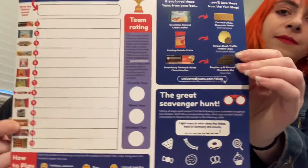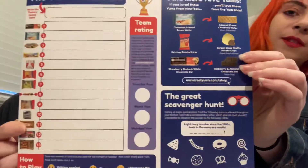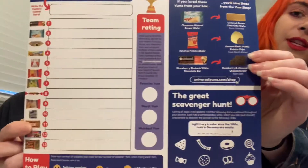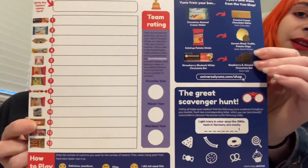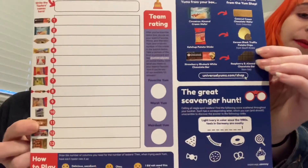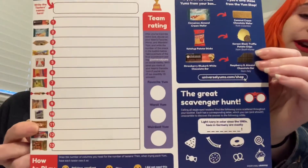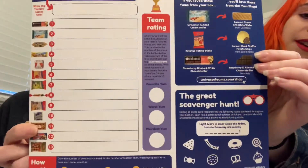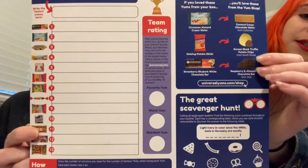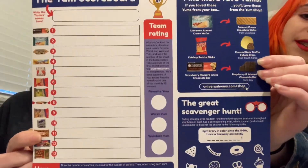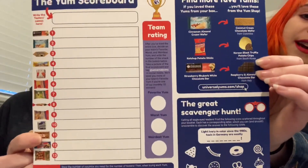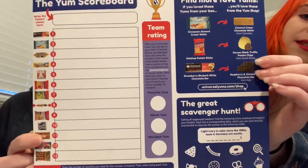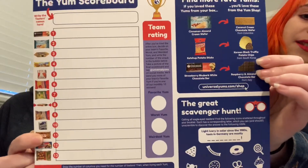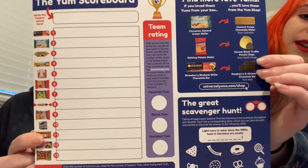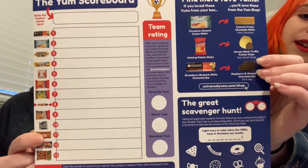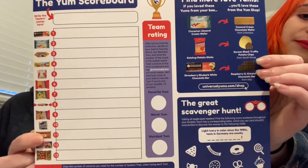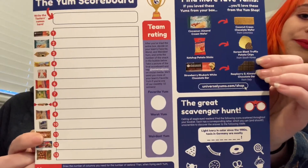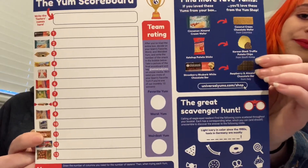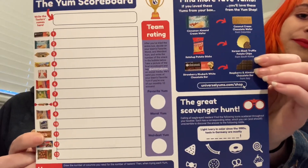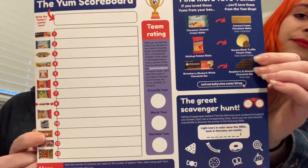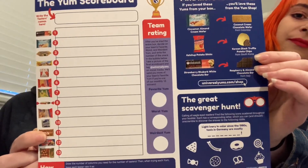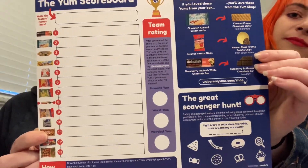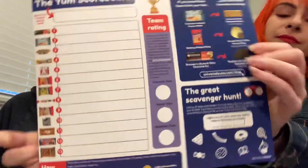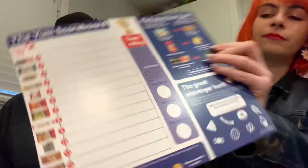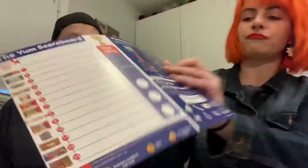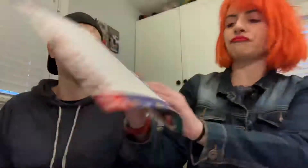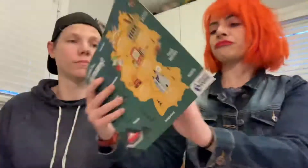you can rate your snacks on it.